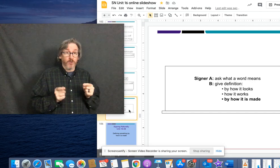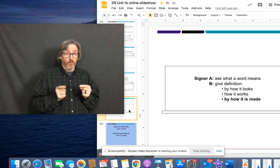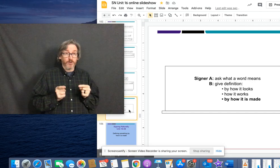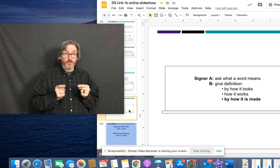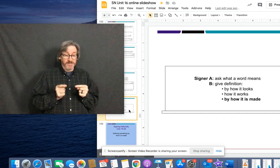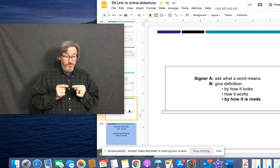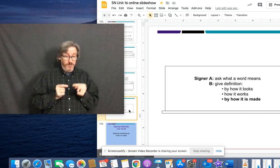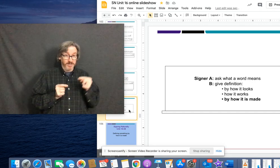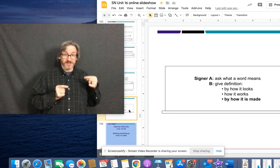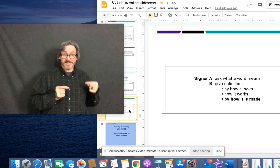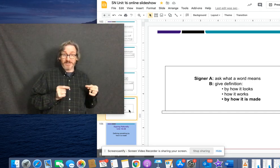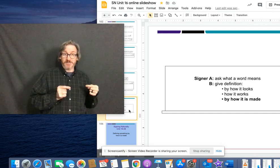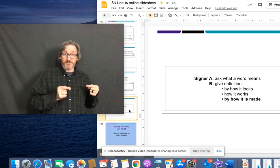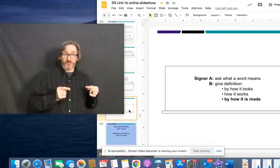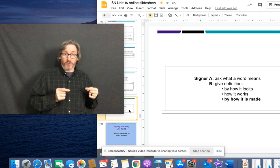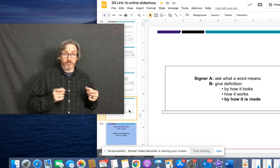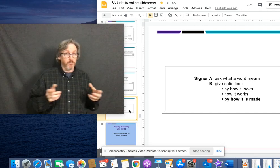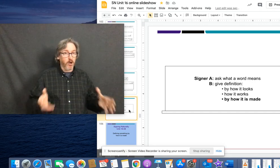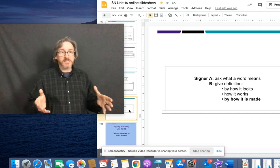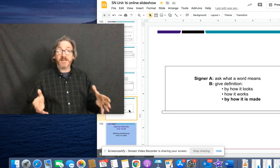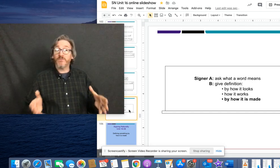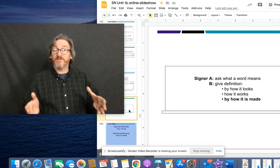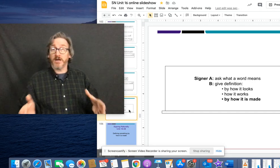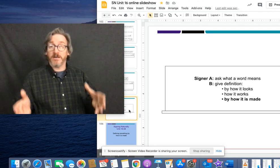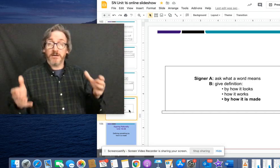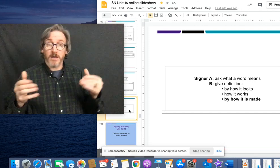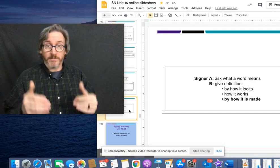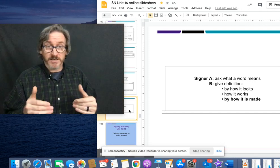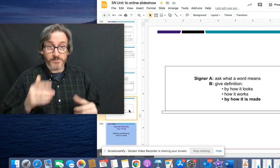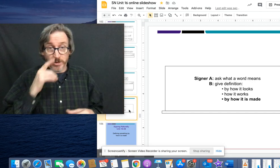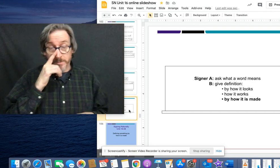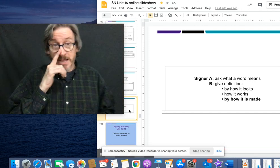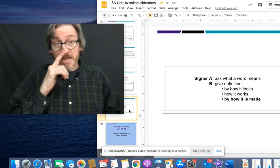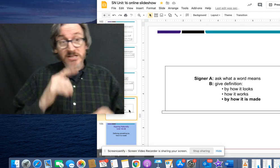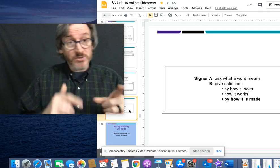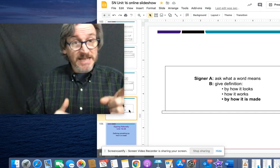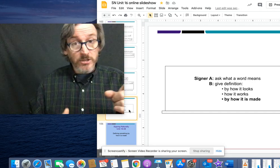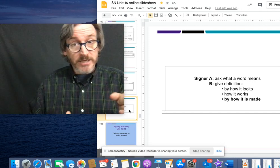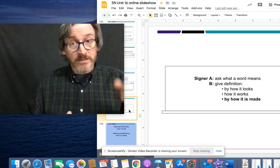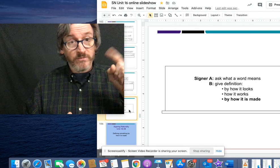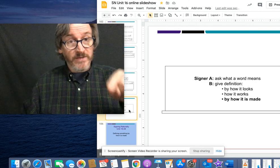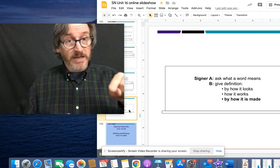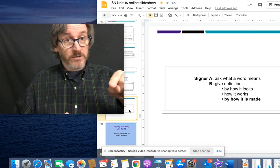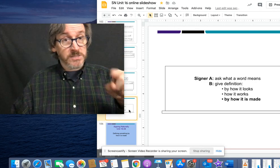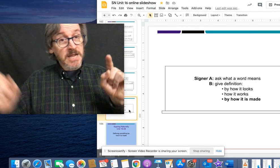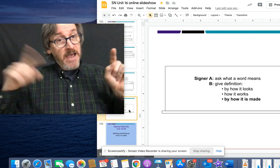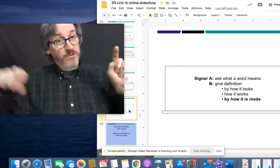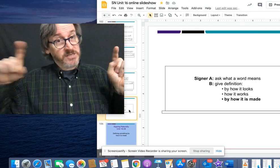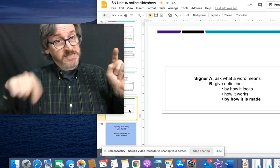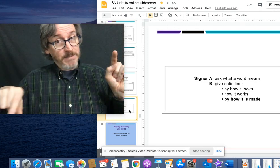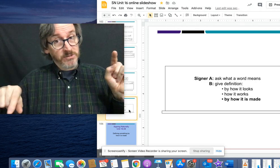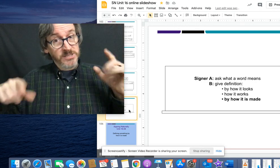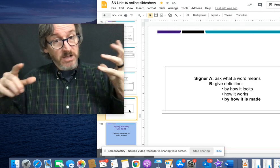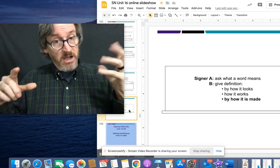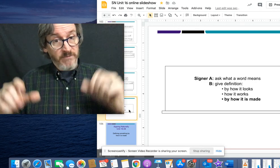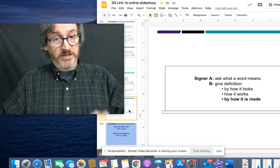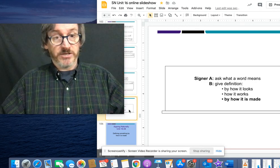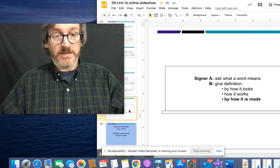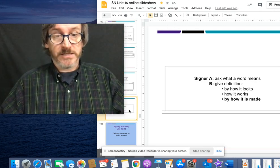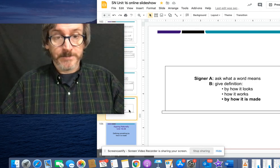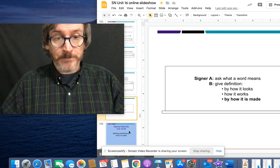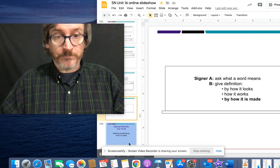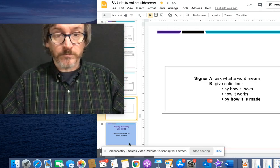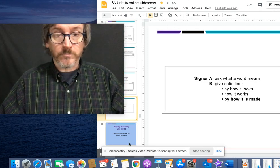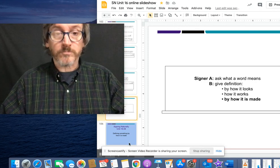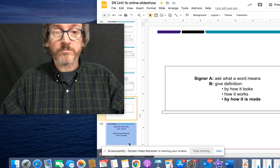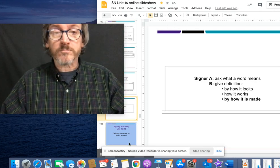again, all we're doing is we're putting a little sequence before. All stuff we've done up to this point. So take a look at the videos, and there's examples of each of